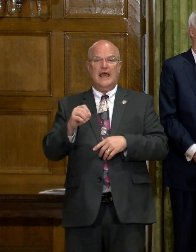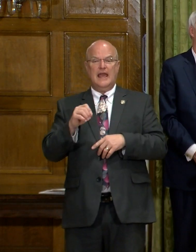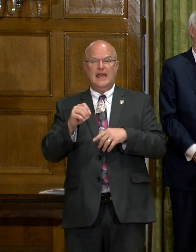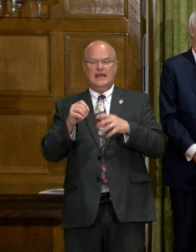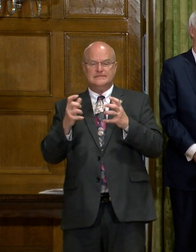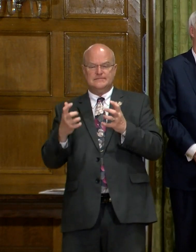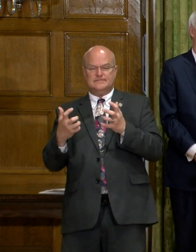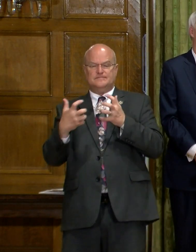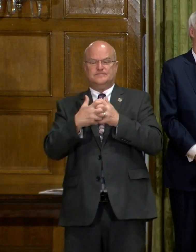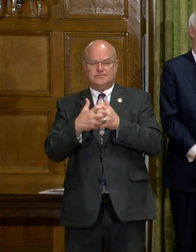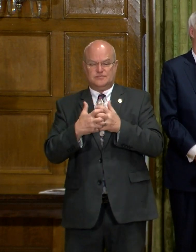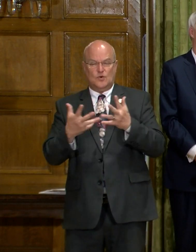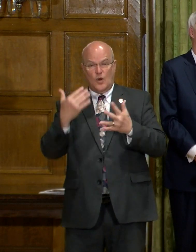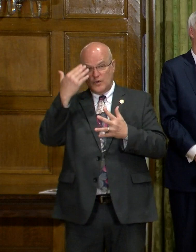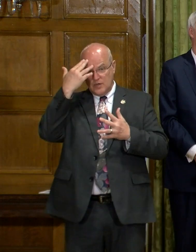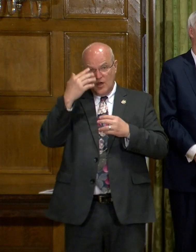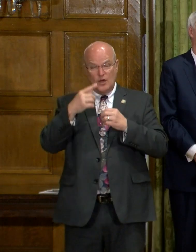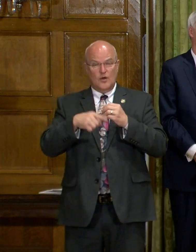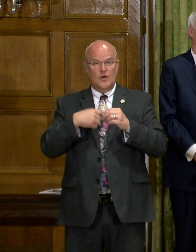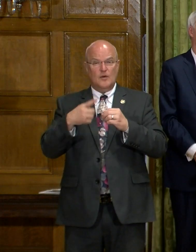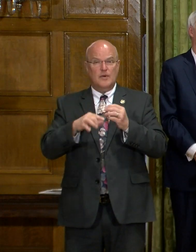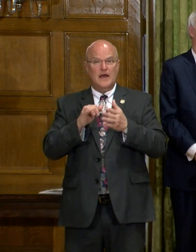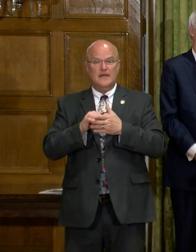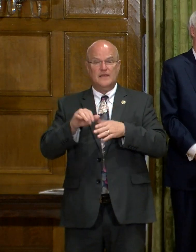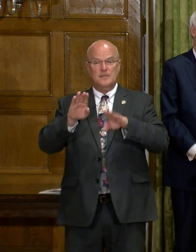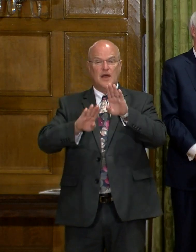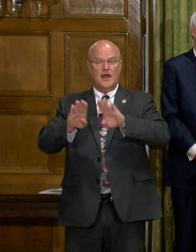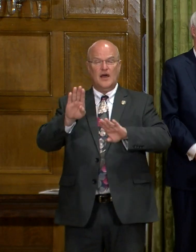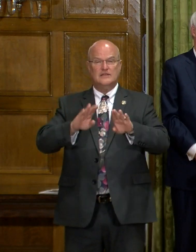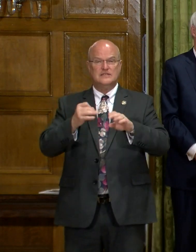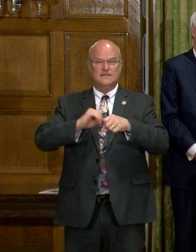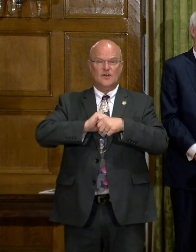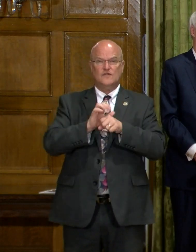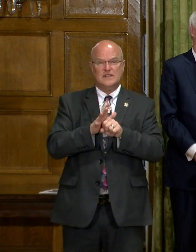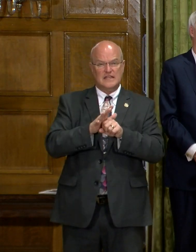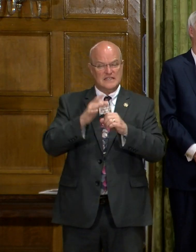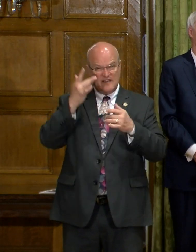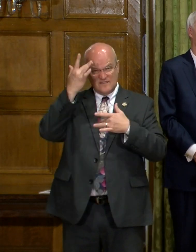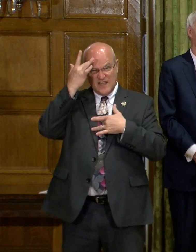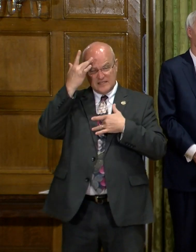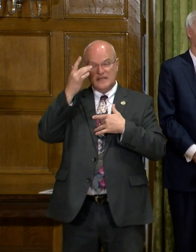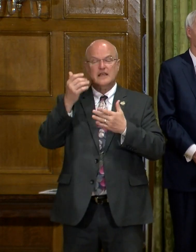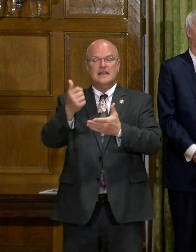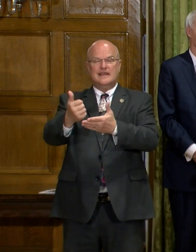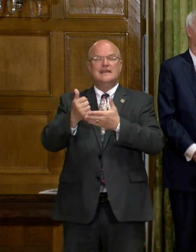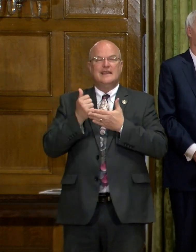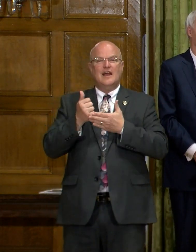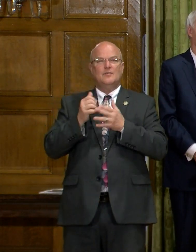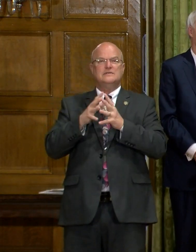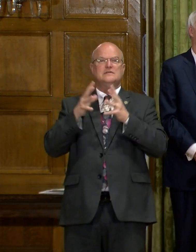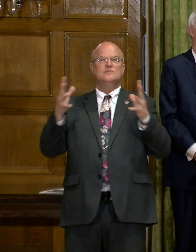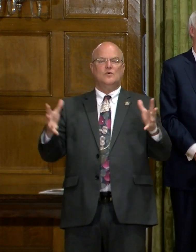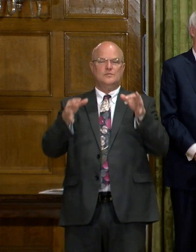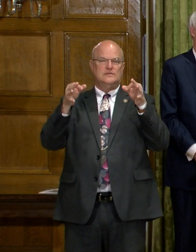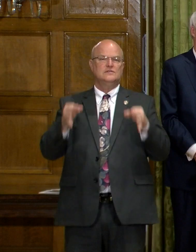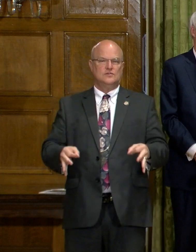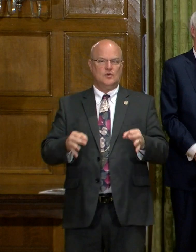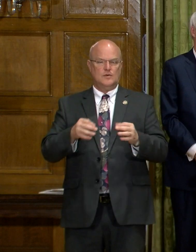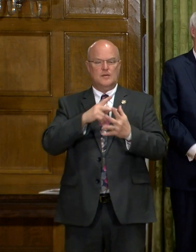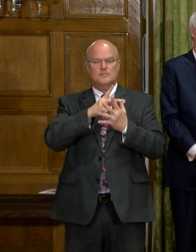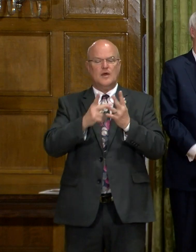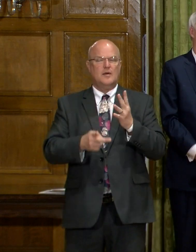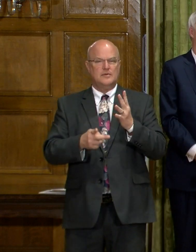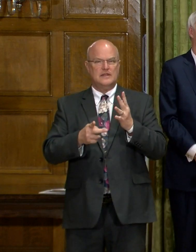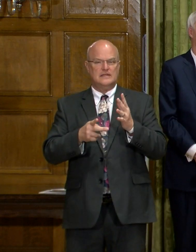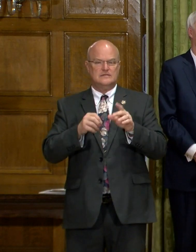those tests with what we know about the biology of COVID-19 infections, it can help us enormously in determining